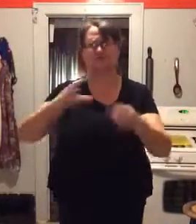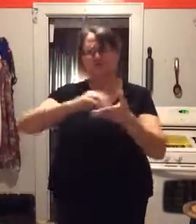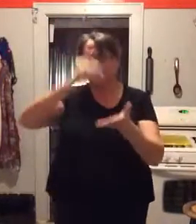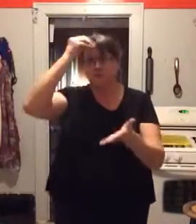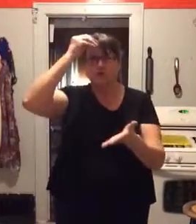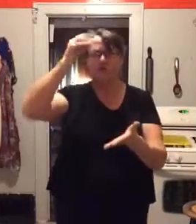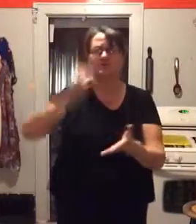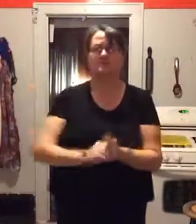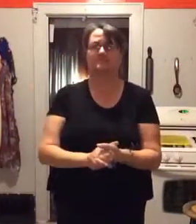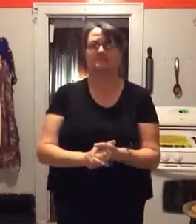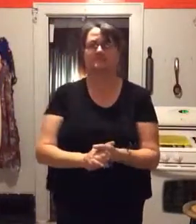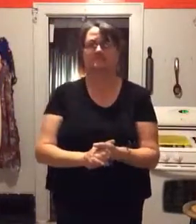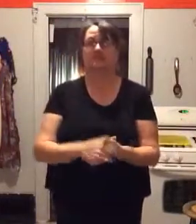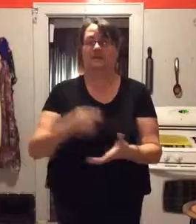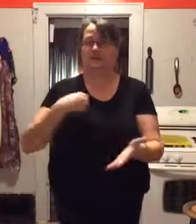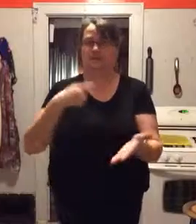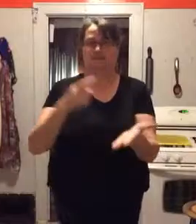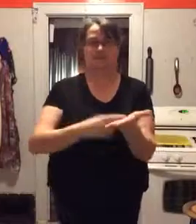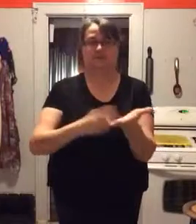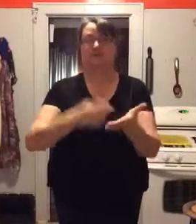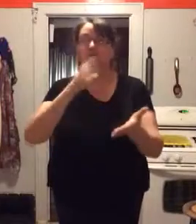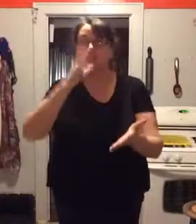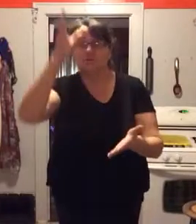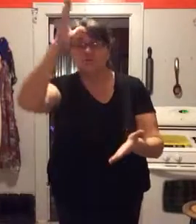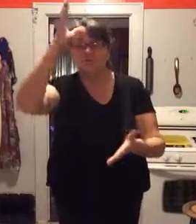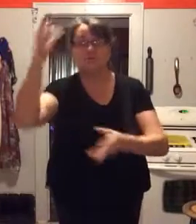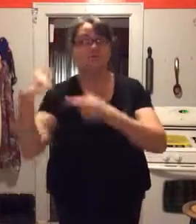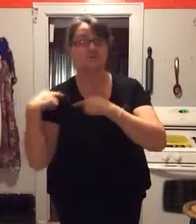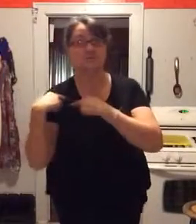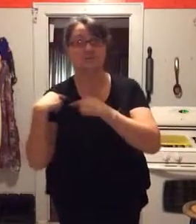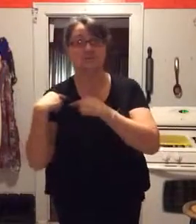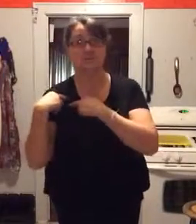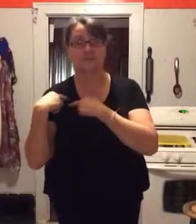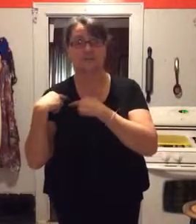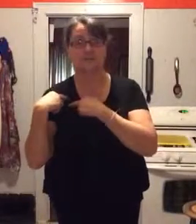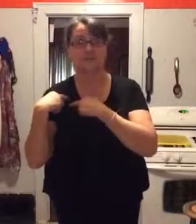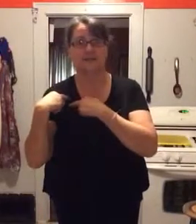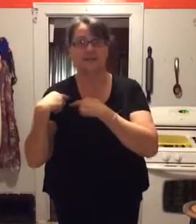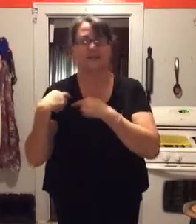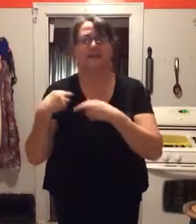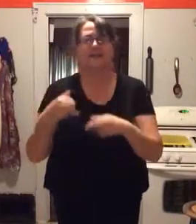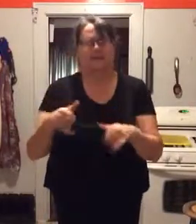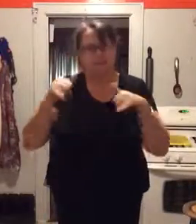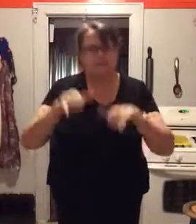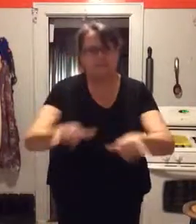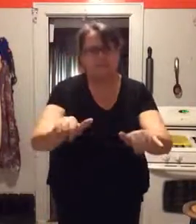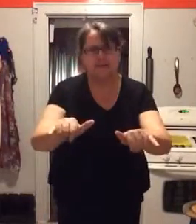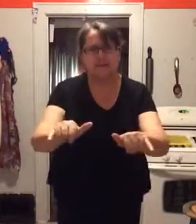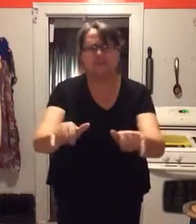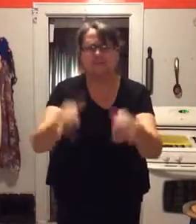about your parents' responsibilities for making sure you stay on track. You get your homework done,